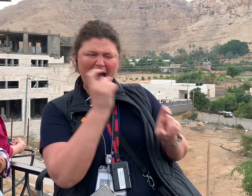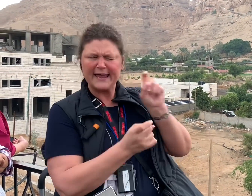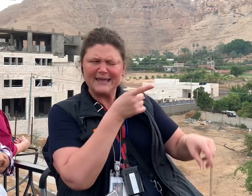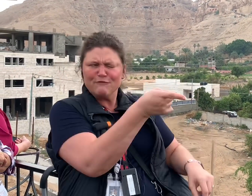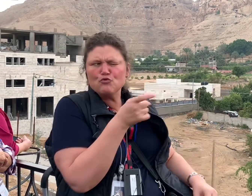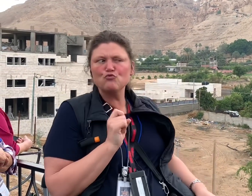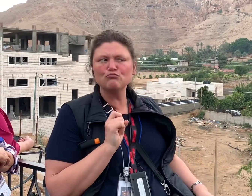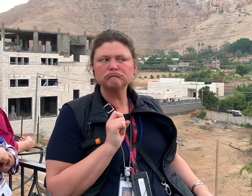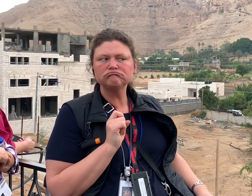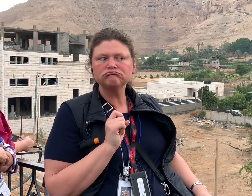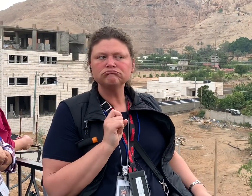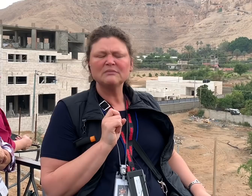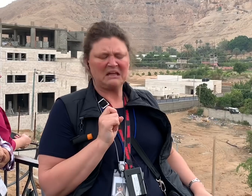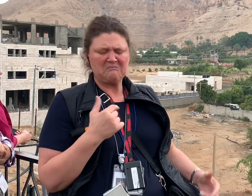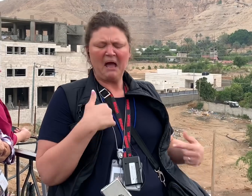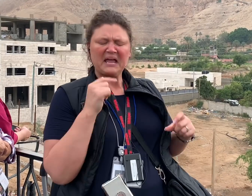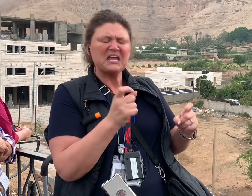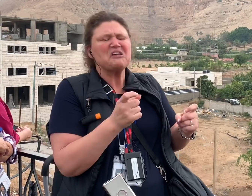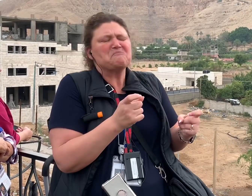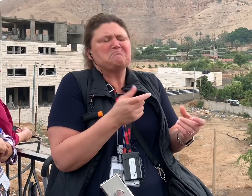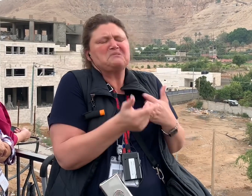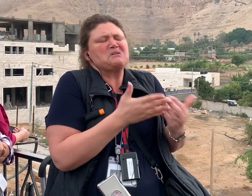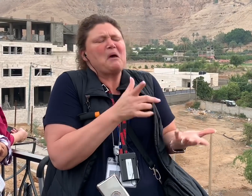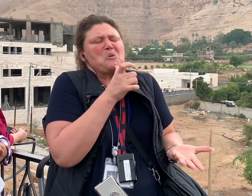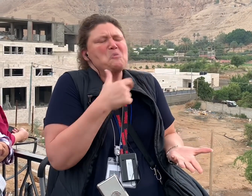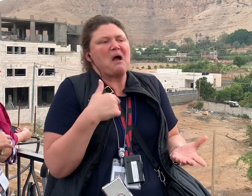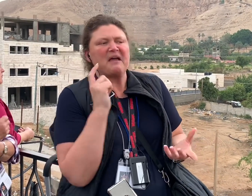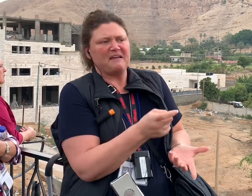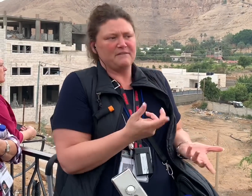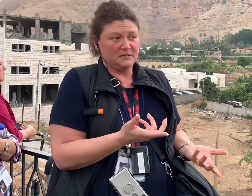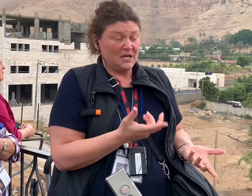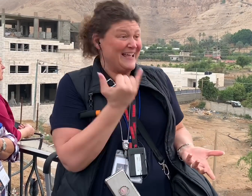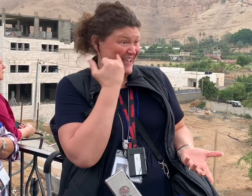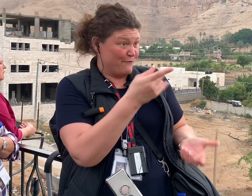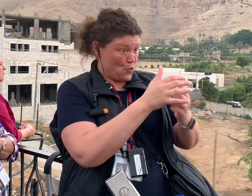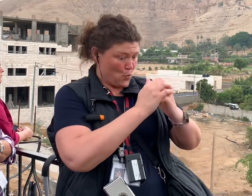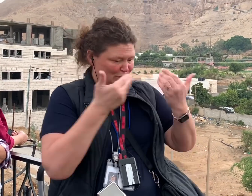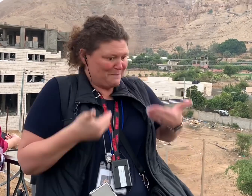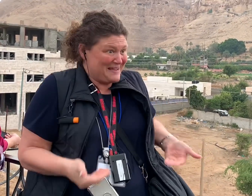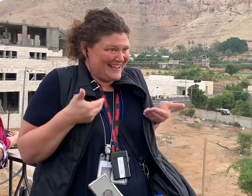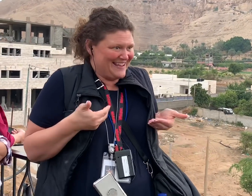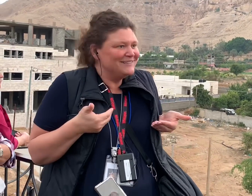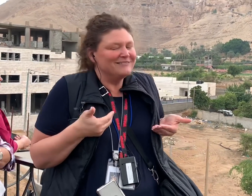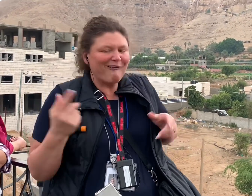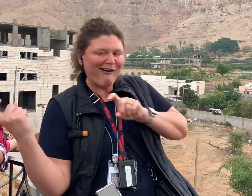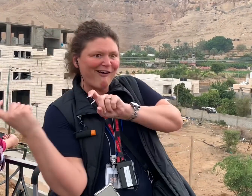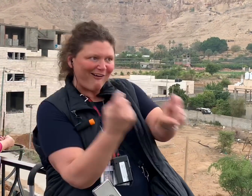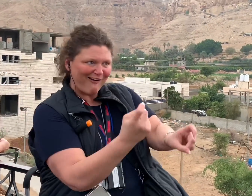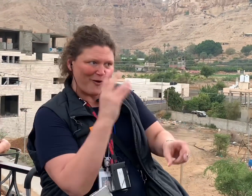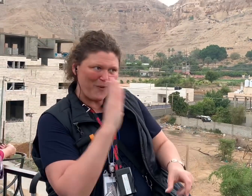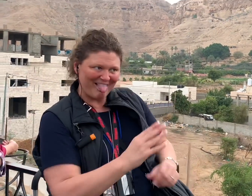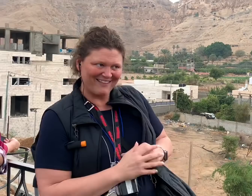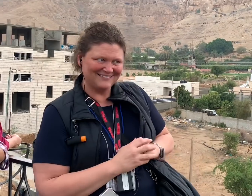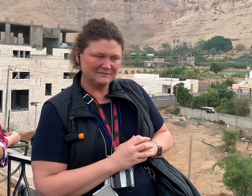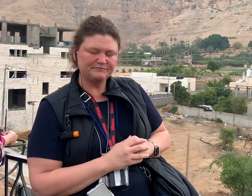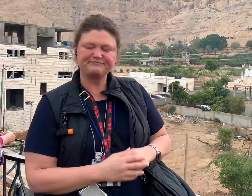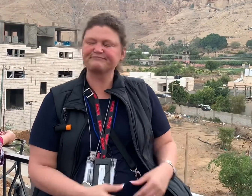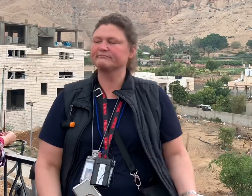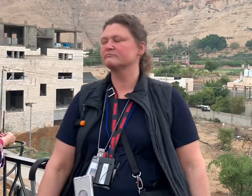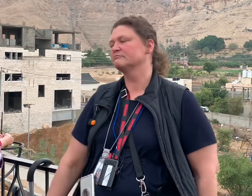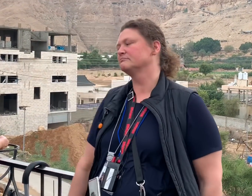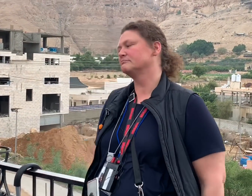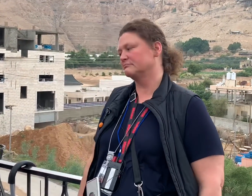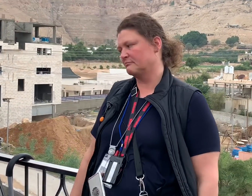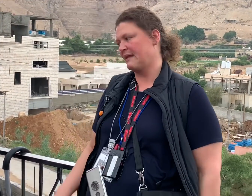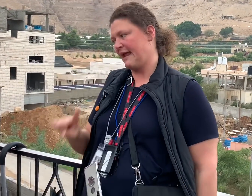to whomever I wish. Therefore, if you will worship before me, all will be yours." And Jesus